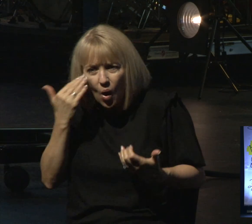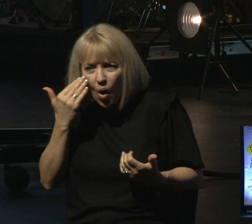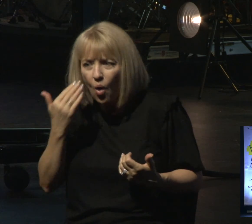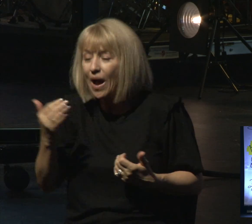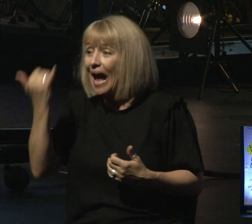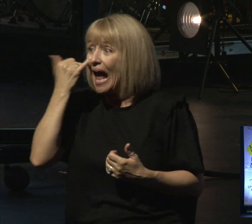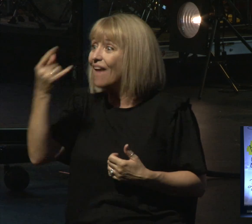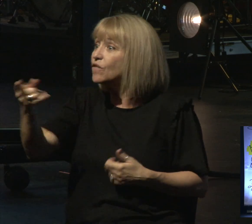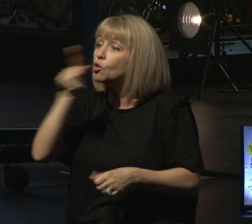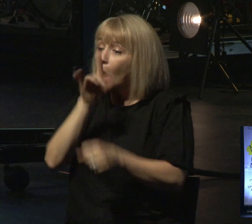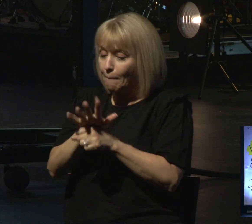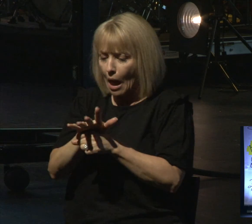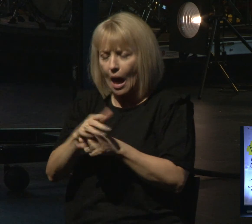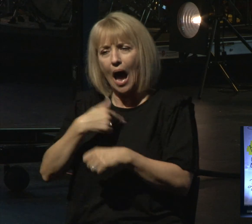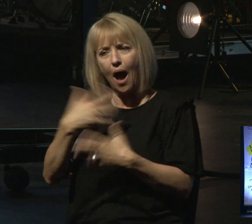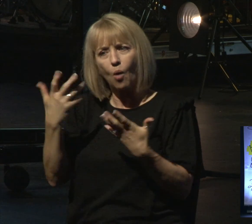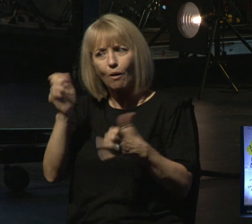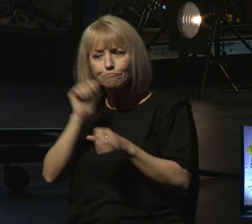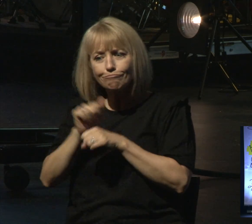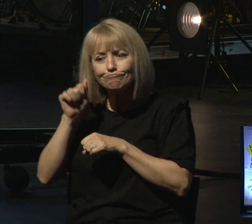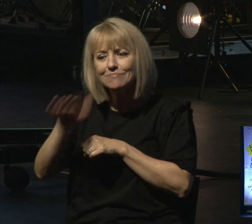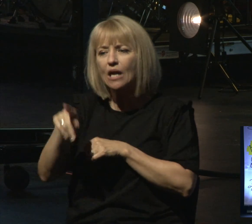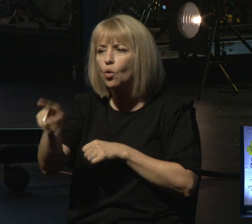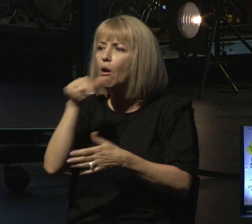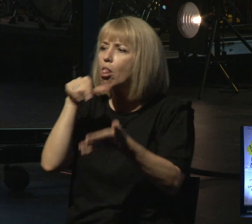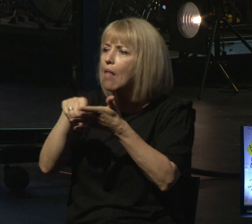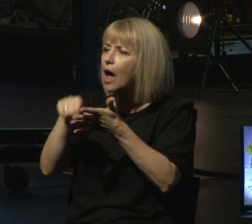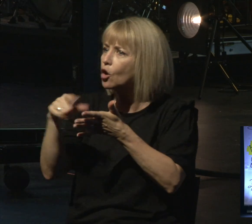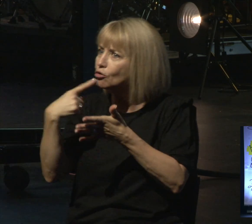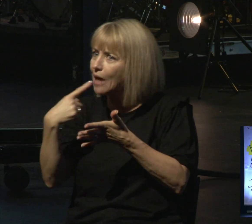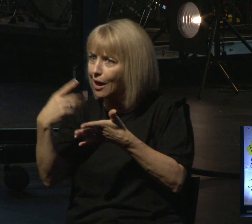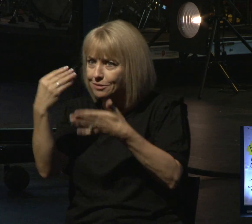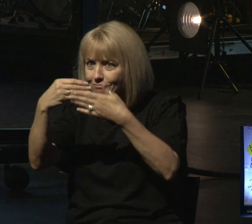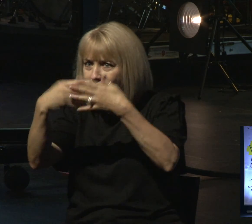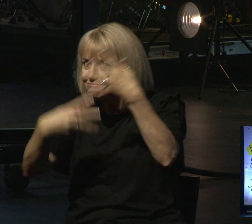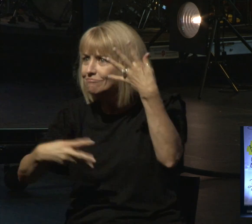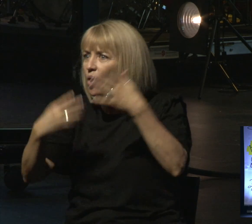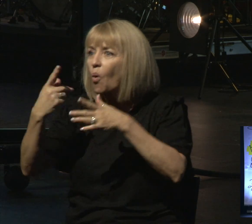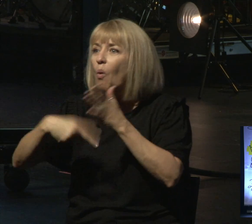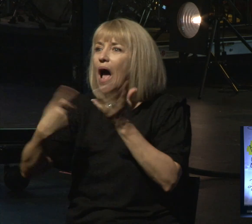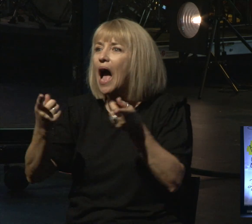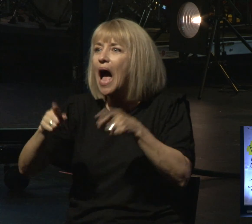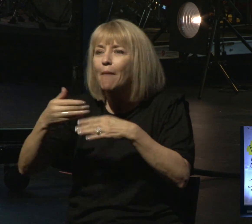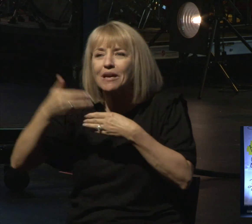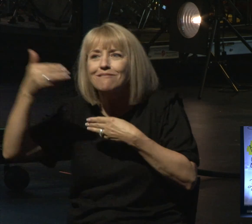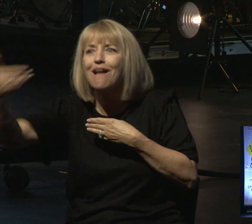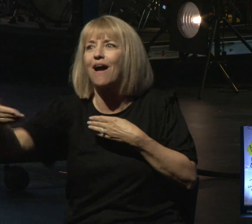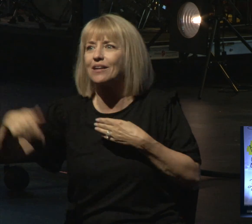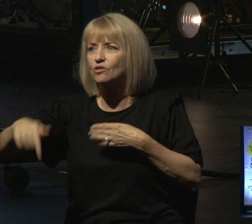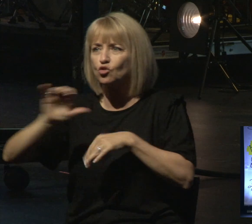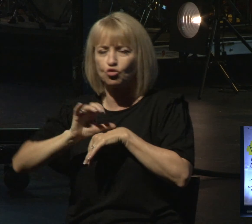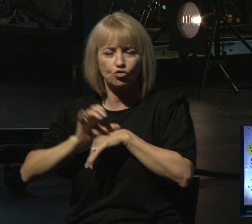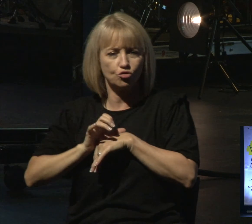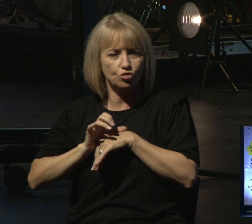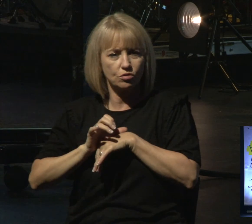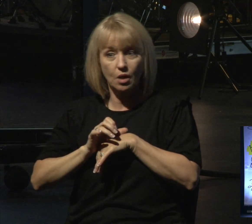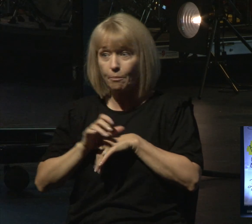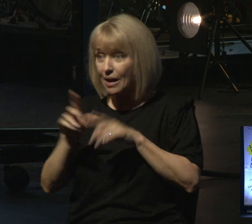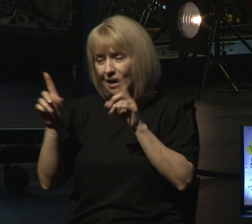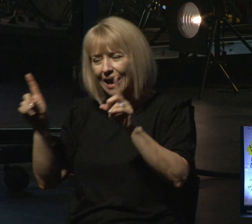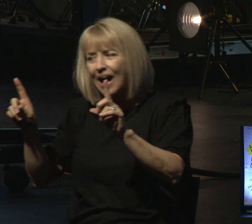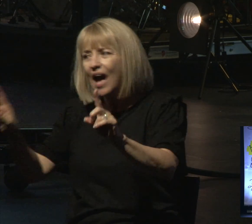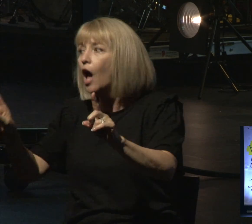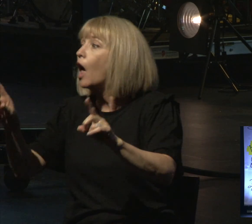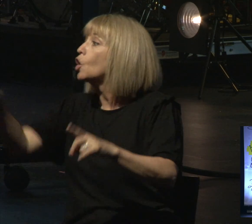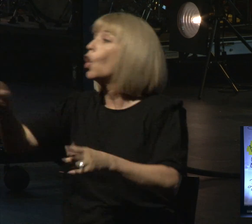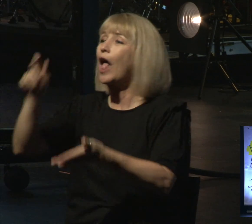you and welcome to the team, and how excited I am about what's going to happen next. But before you check anything, let's take a